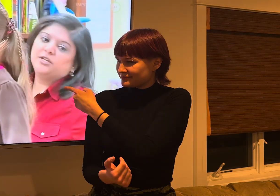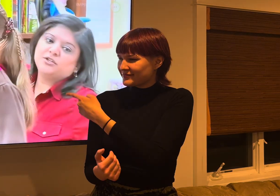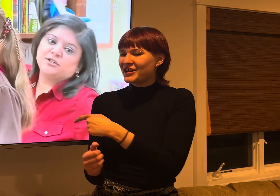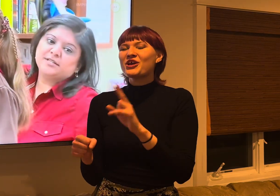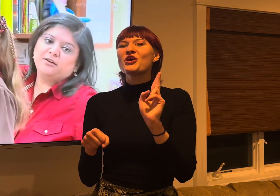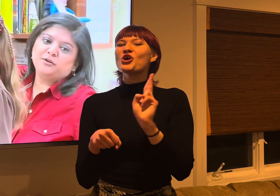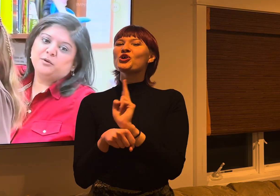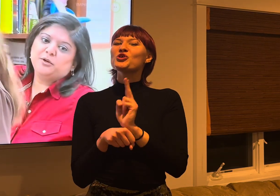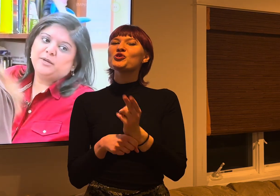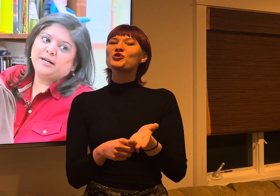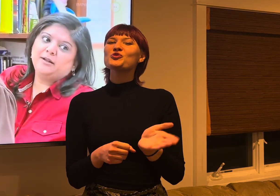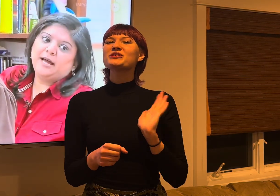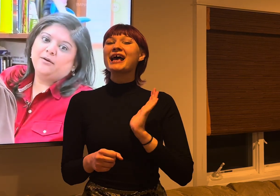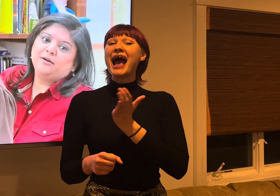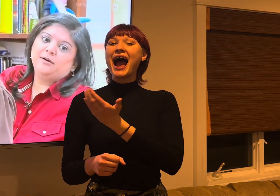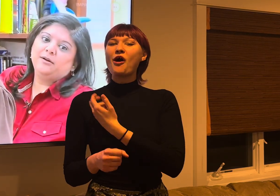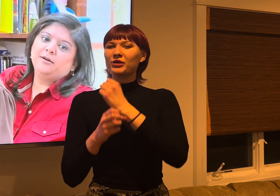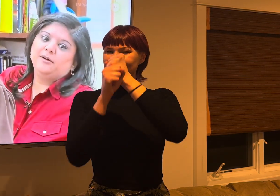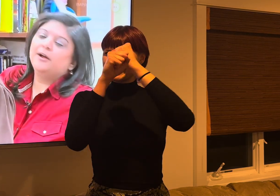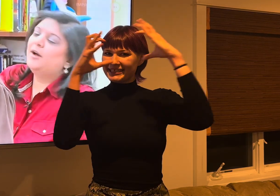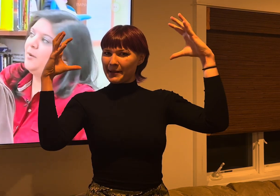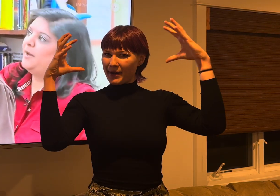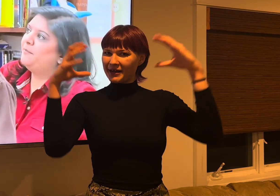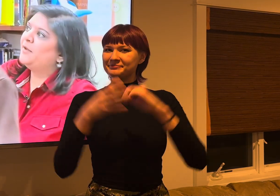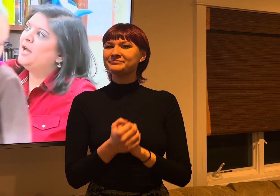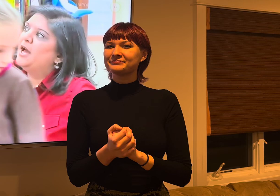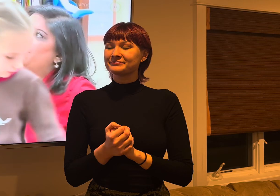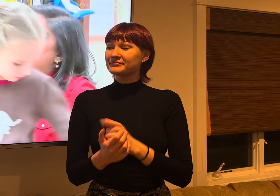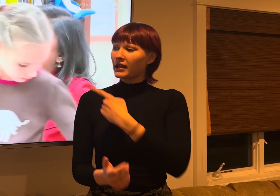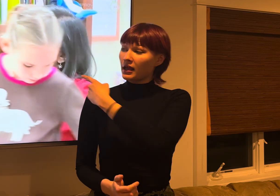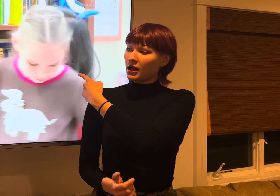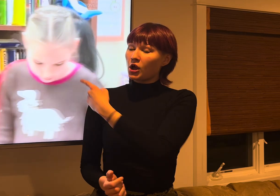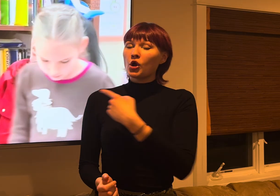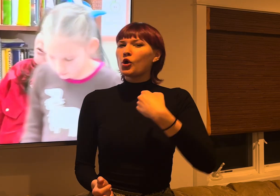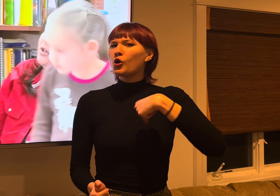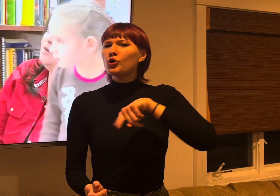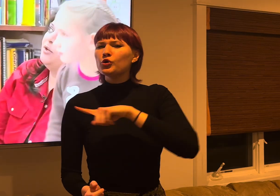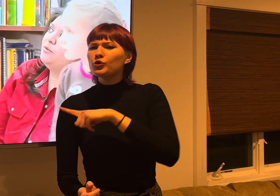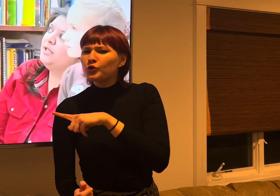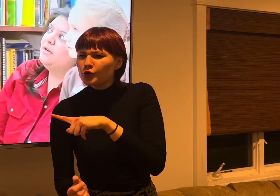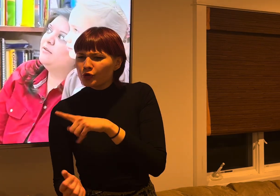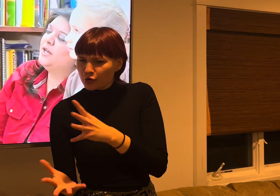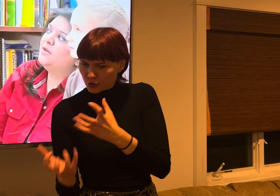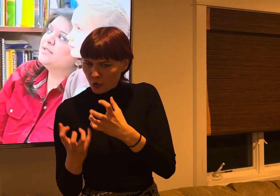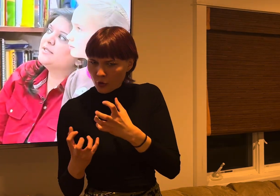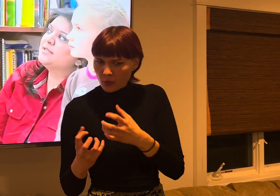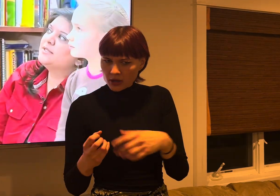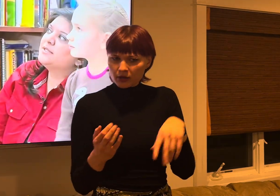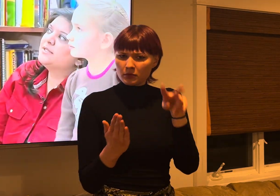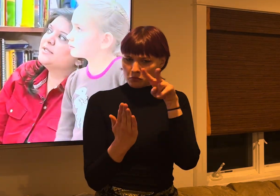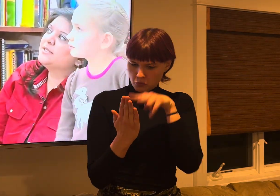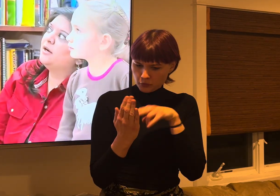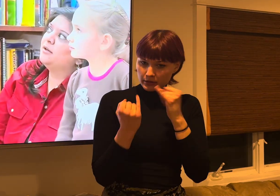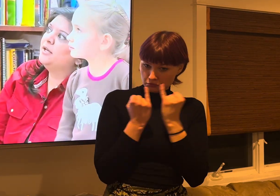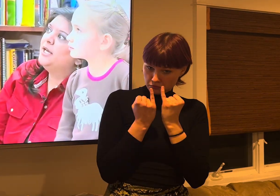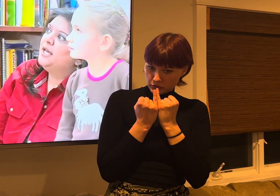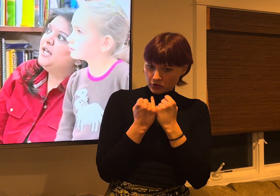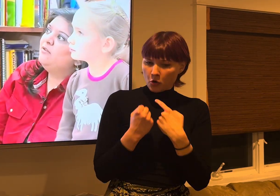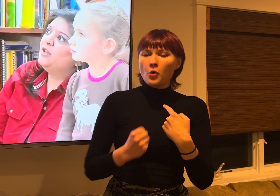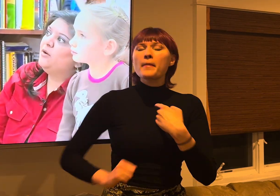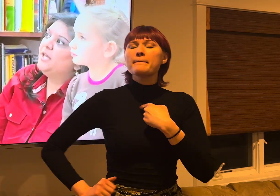Do you want to read it to yourself, or do you want me to read it out loud? Out loud. Okay. Matt was so overcome with relief that he was unable to